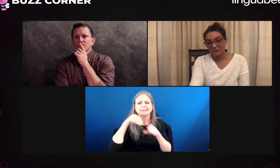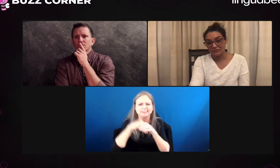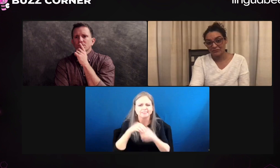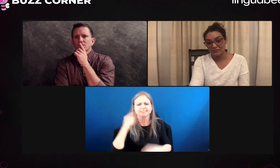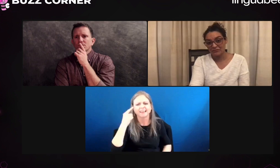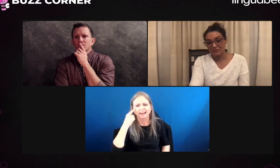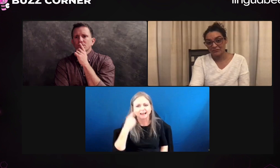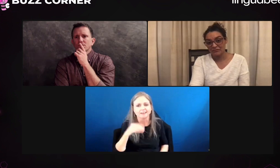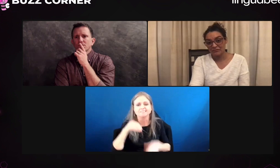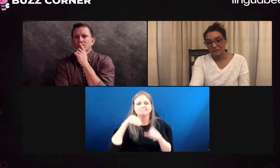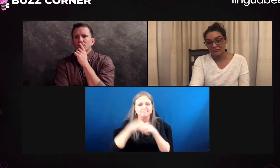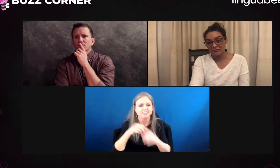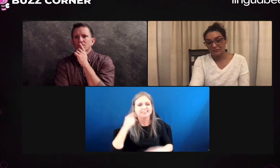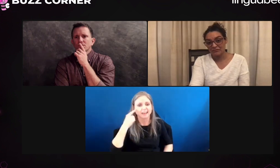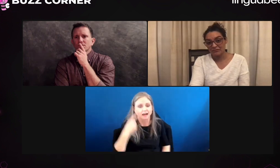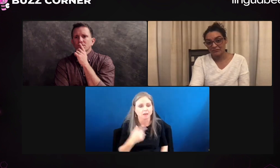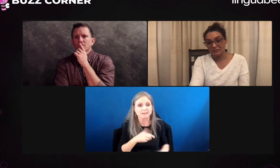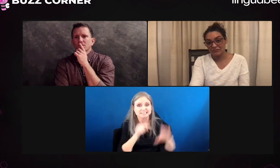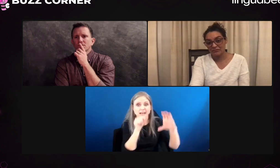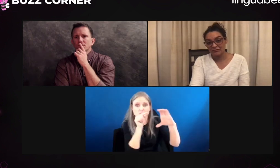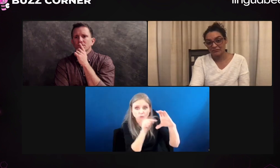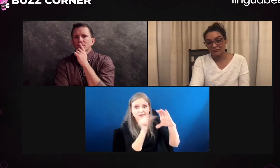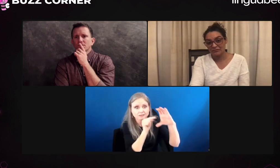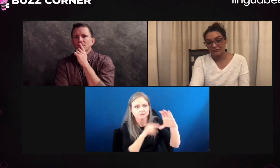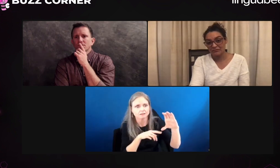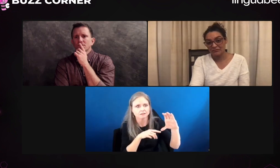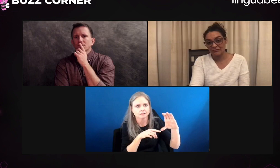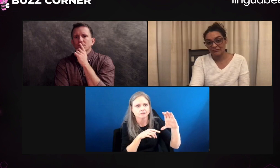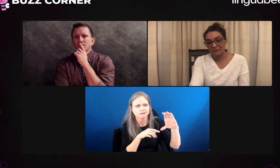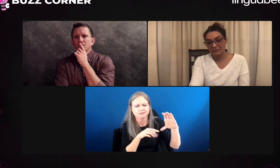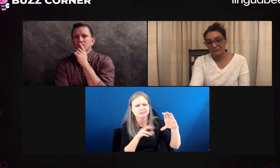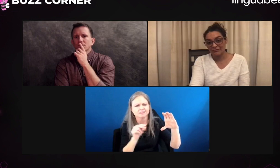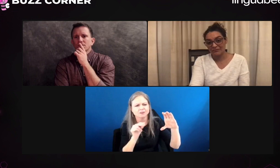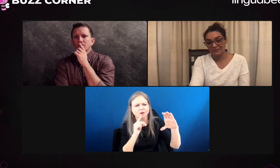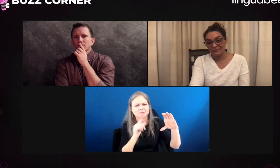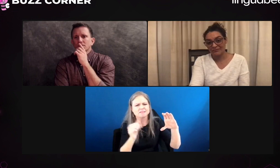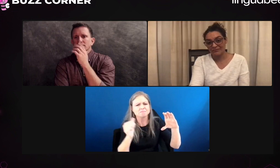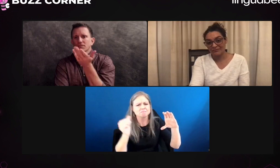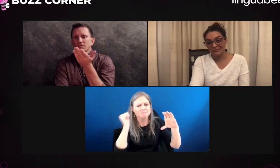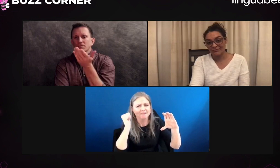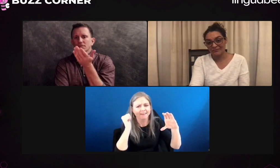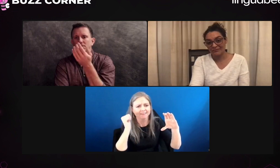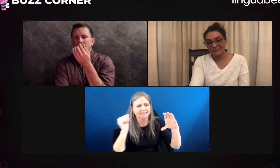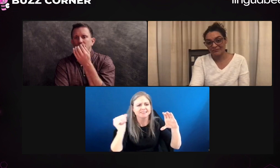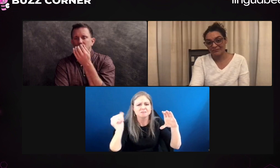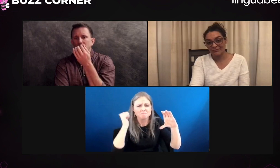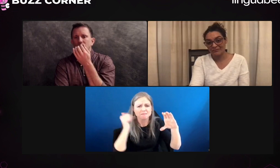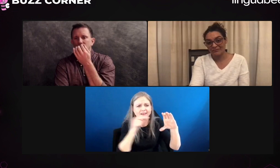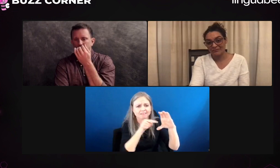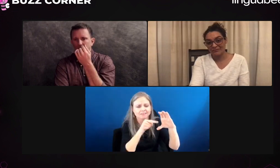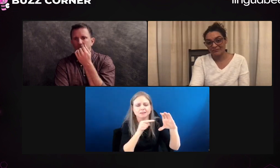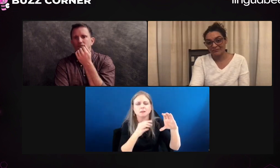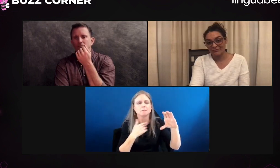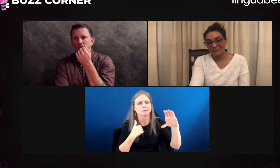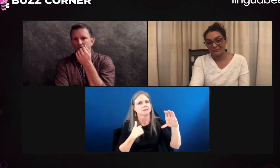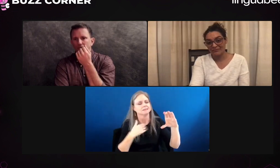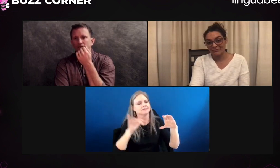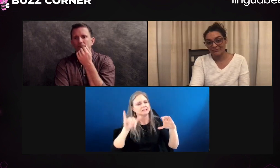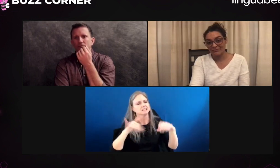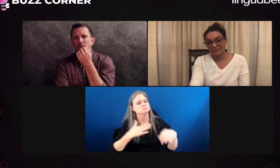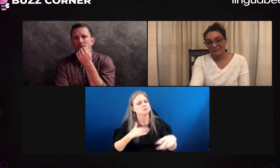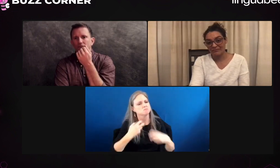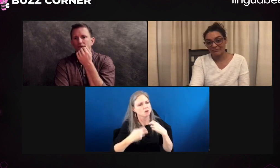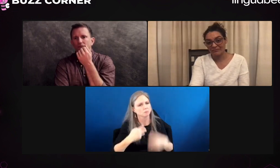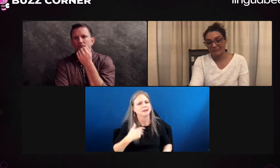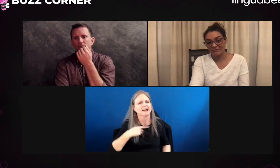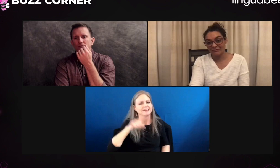And so the live transcription service was talking about inside the eye, and I was talking behind